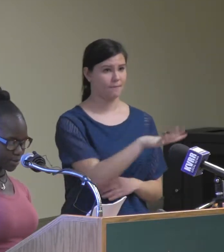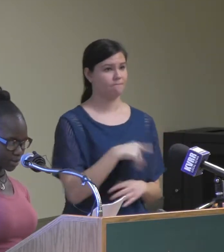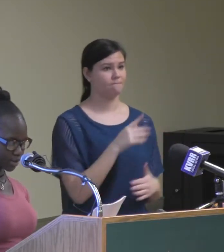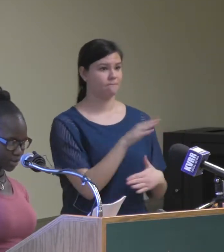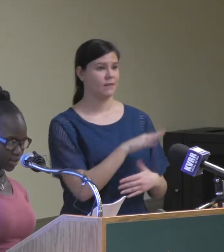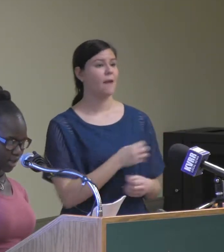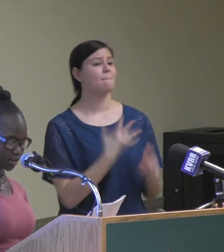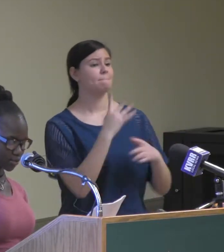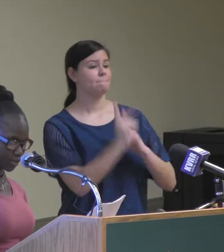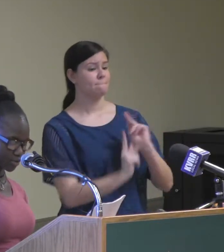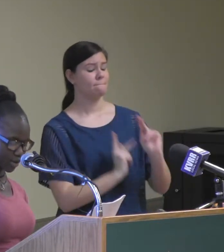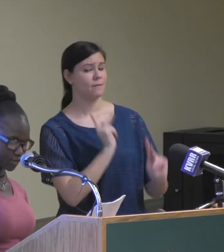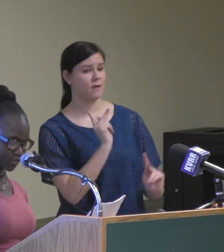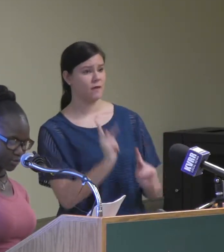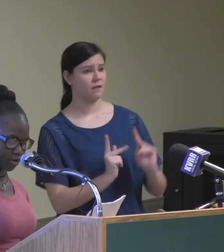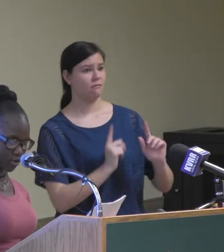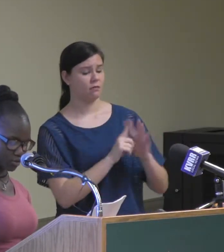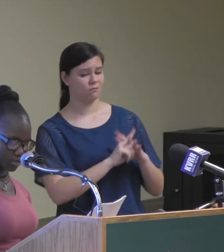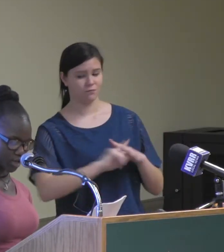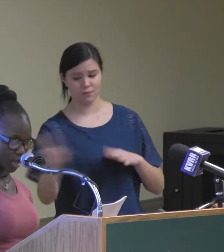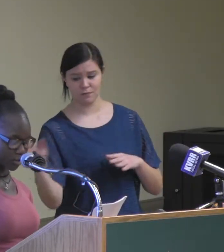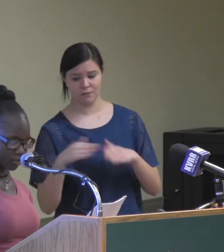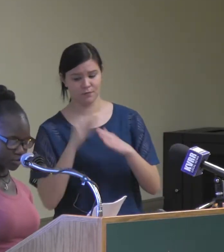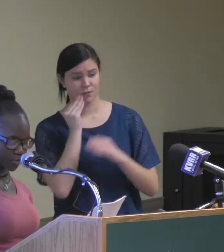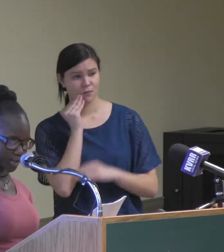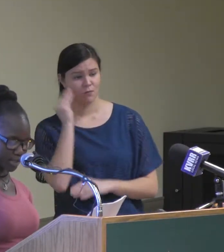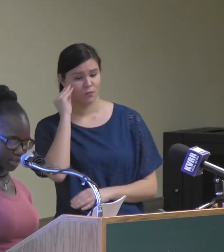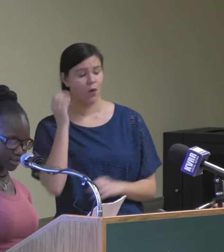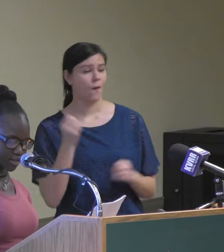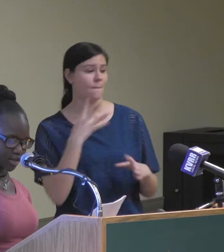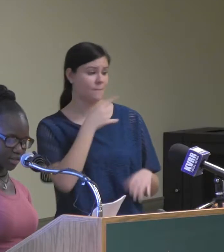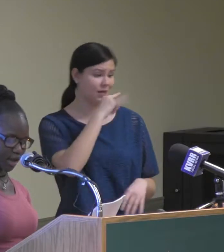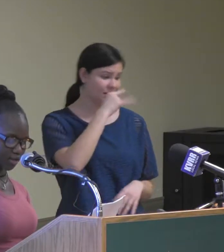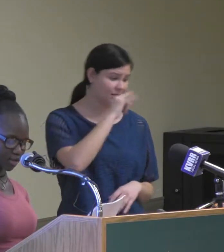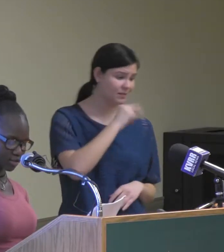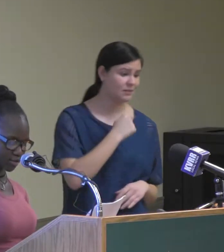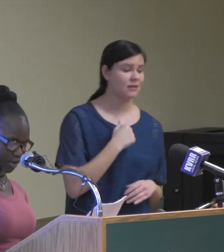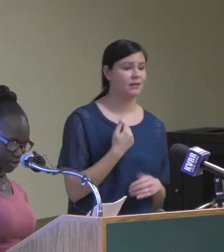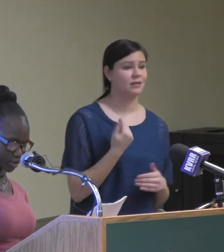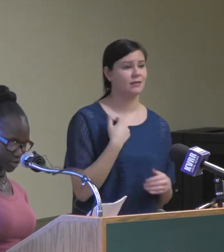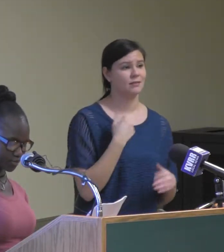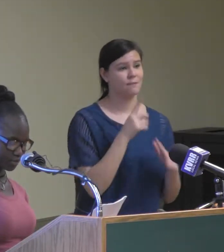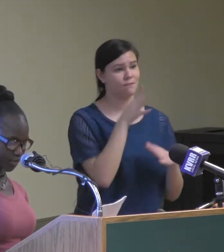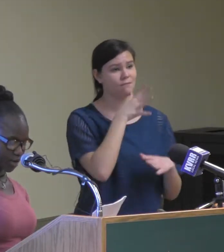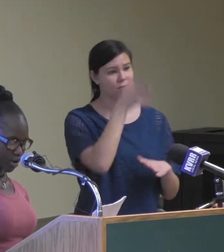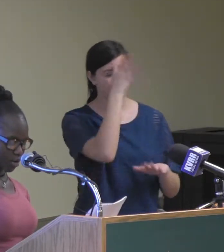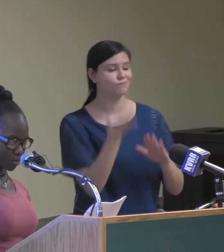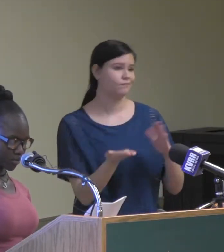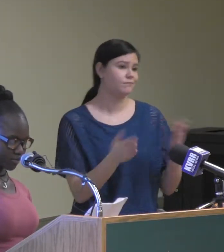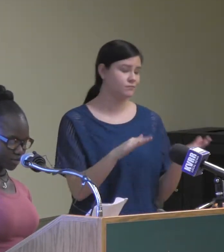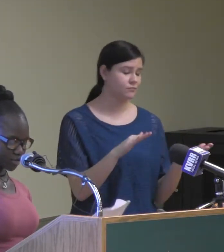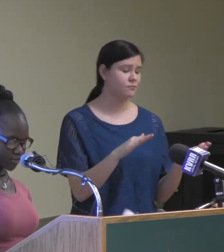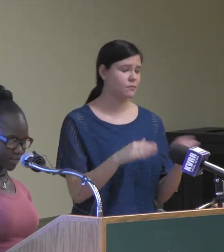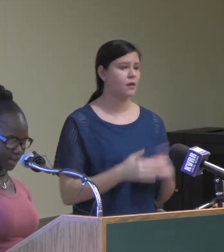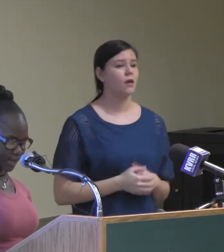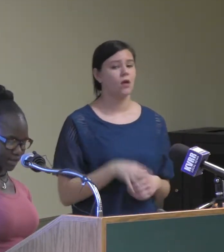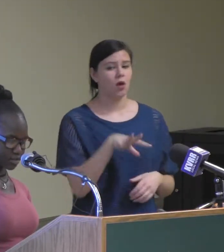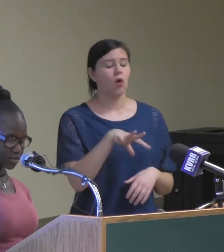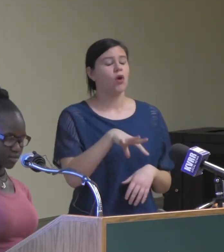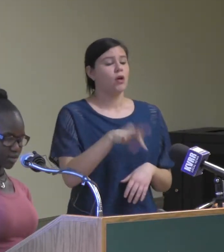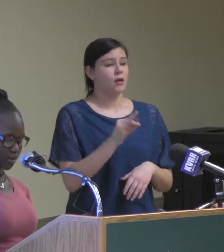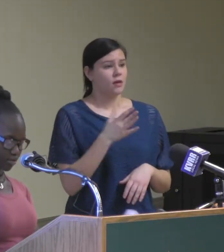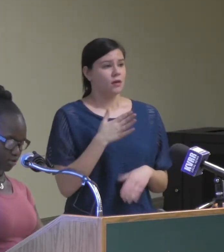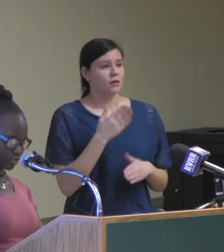many people in it that had run away from their homes, and also many kids that had lost their parents. We found some of my